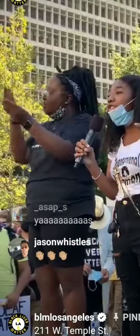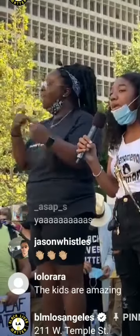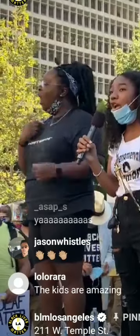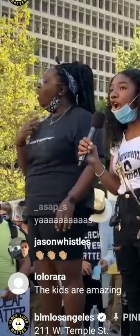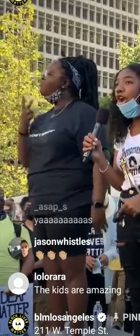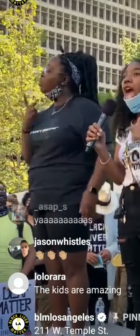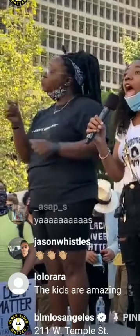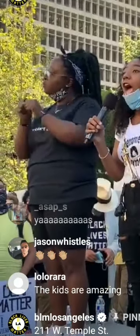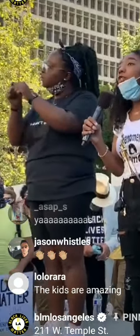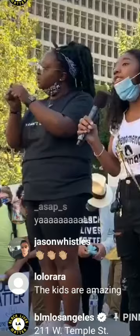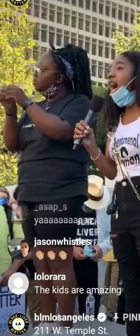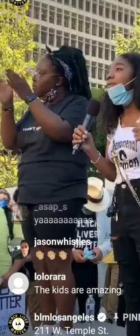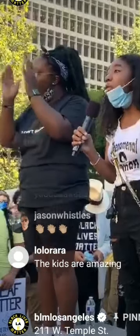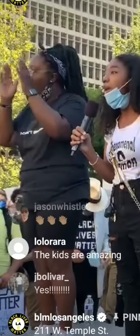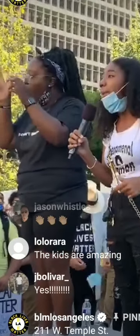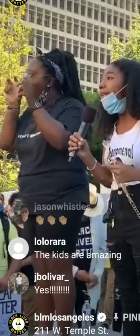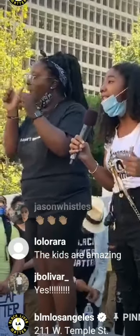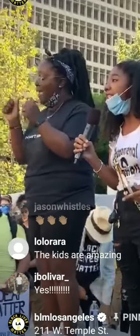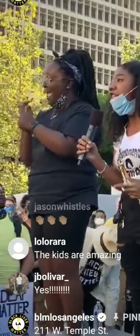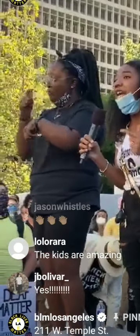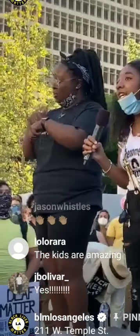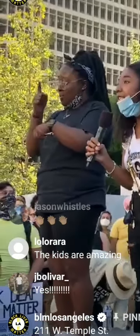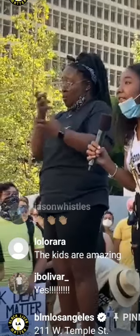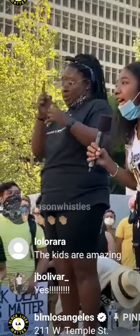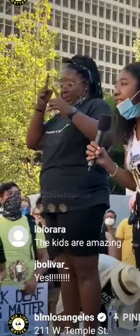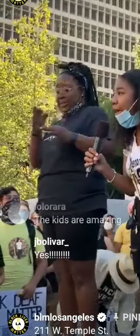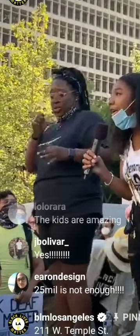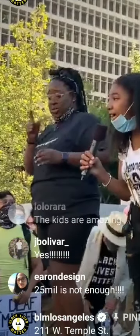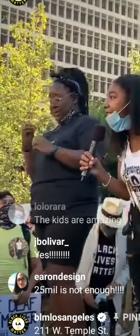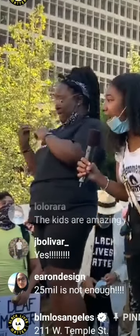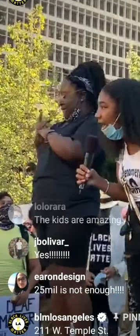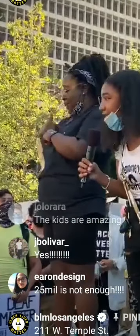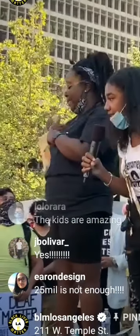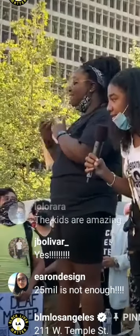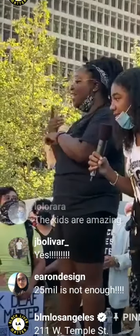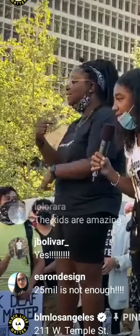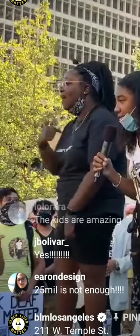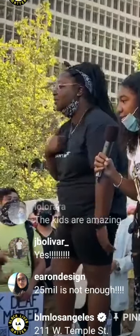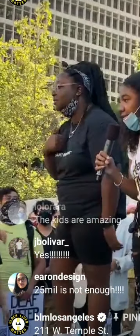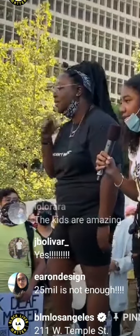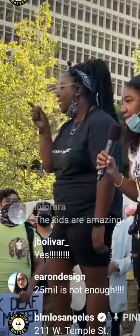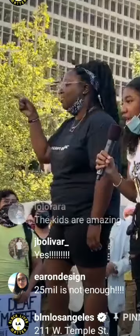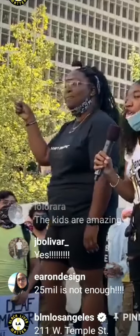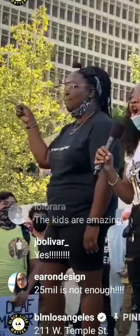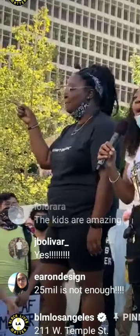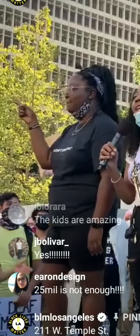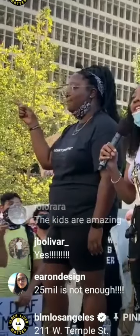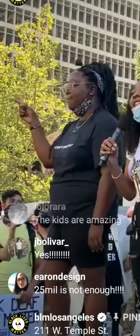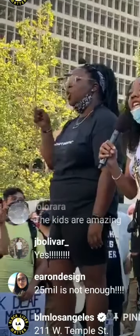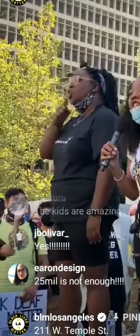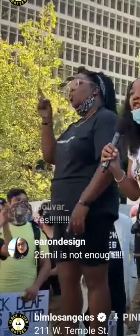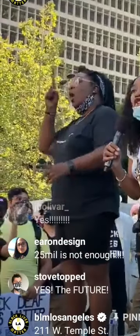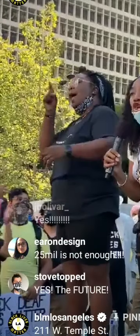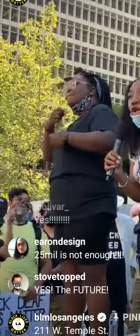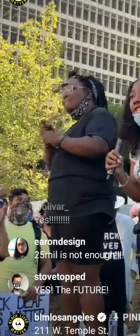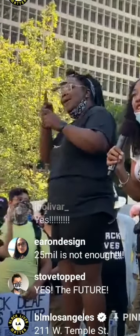voices will continue to be heard. Every time they want to make a decision that doesn't affect them, it affects us. You're